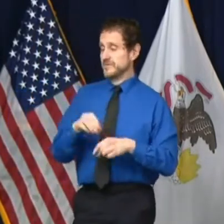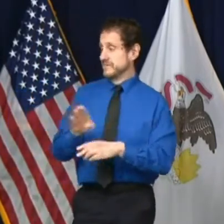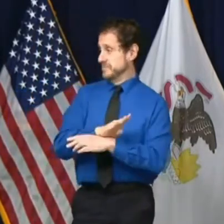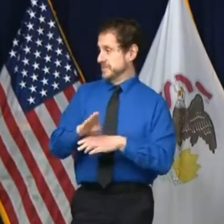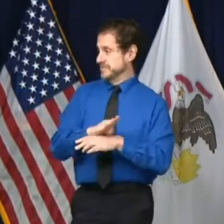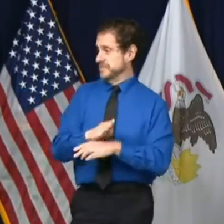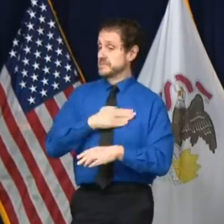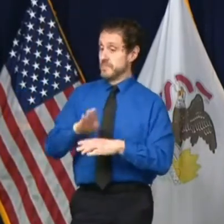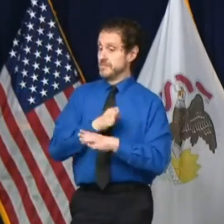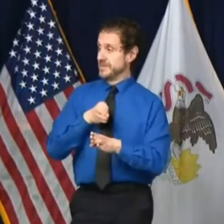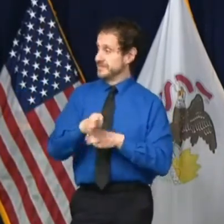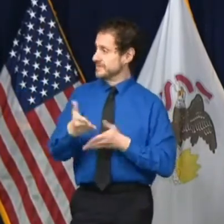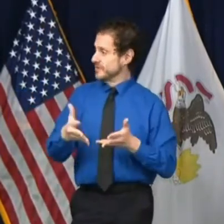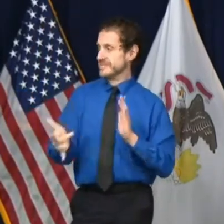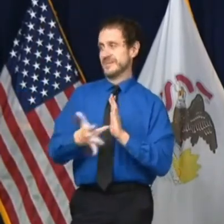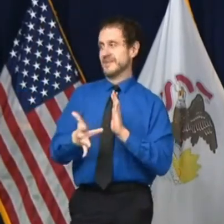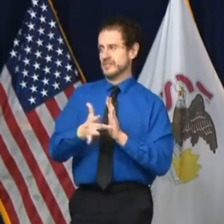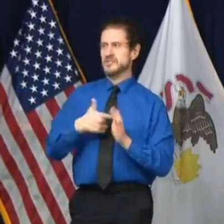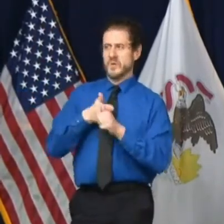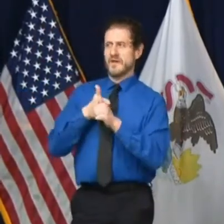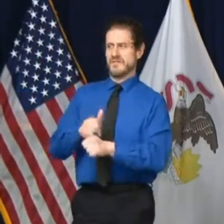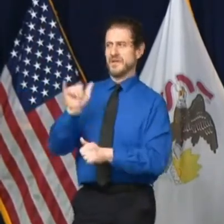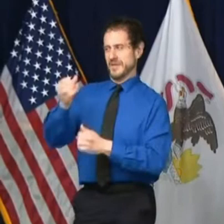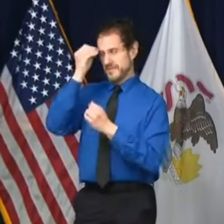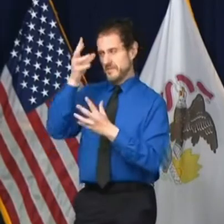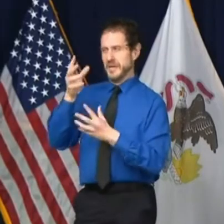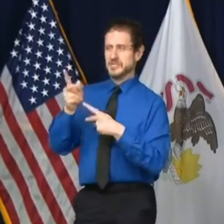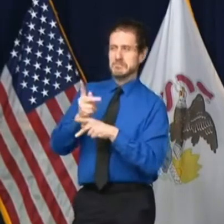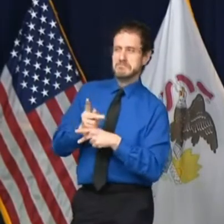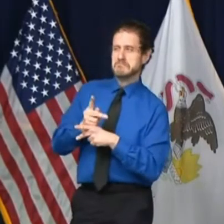so I've followed it pretty closely. And I'll just say,